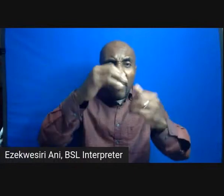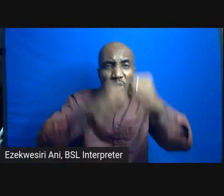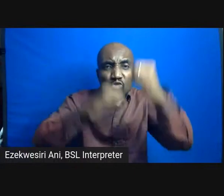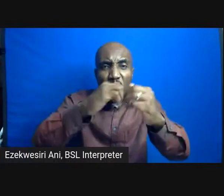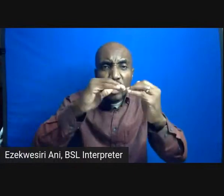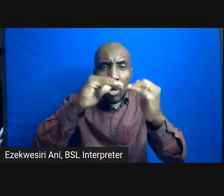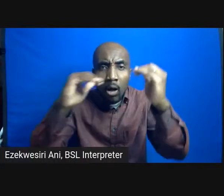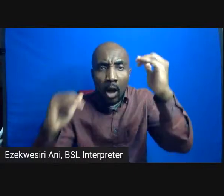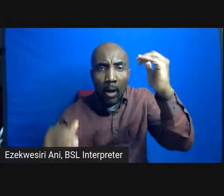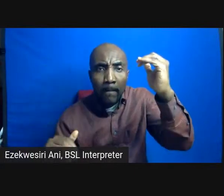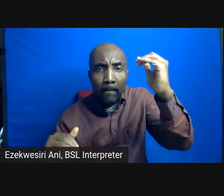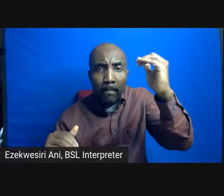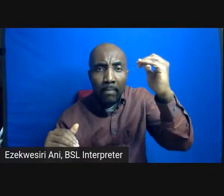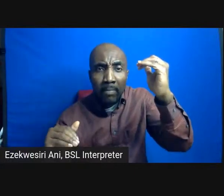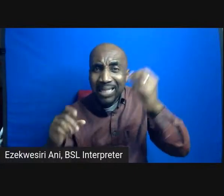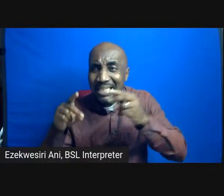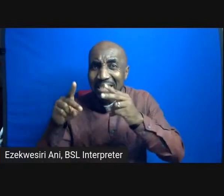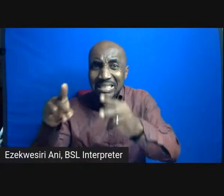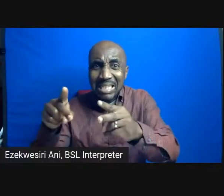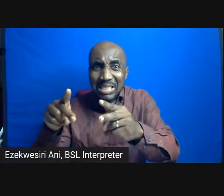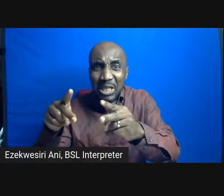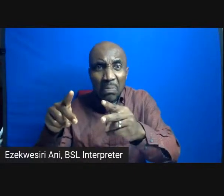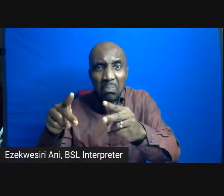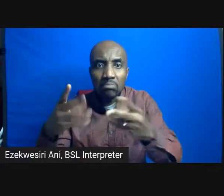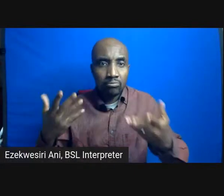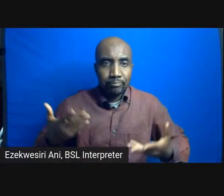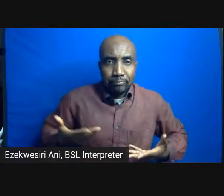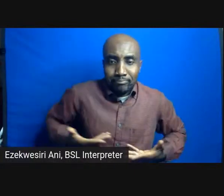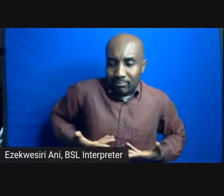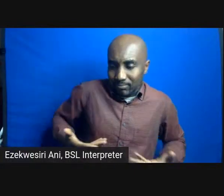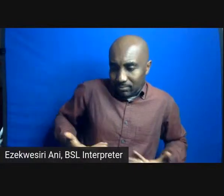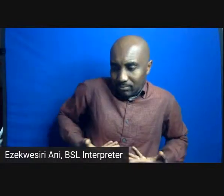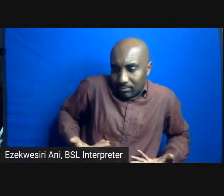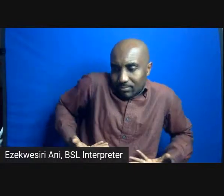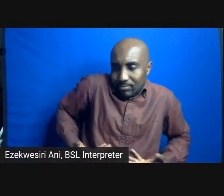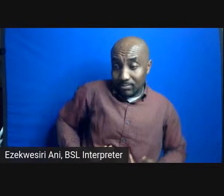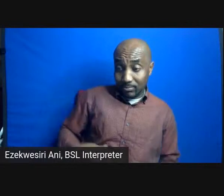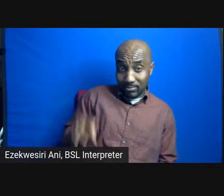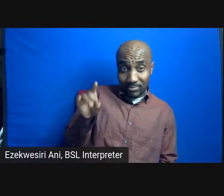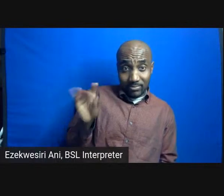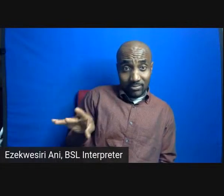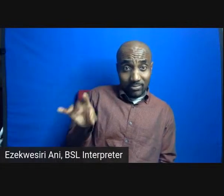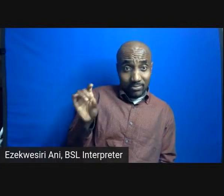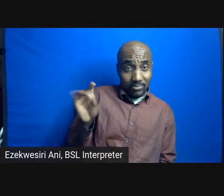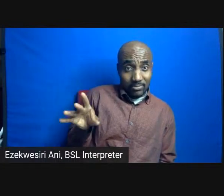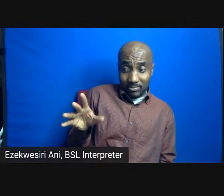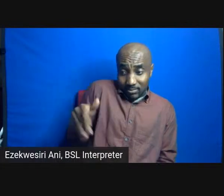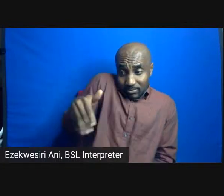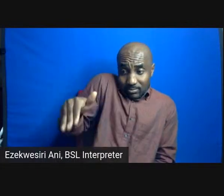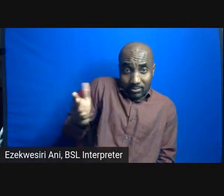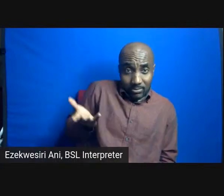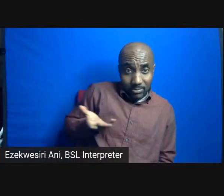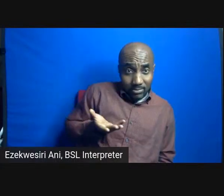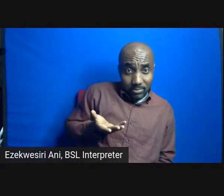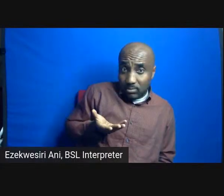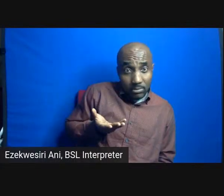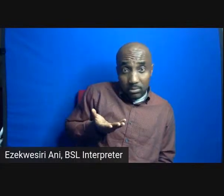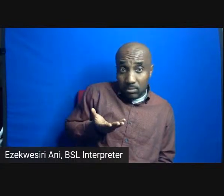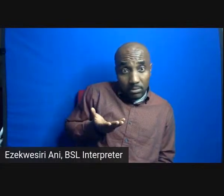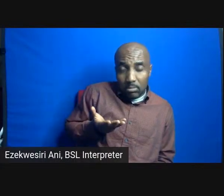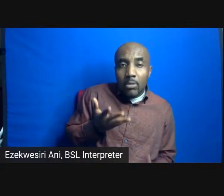the system did not seem to be too concerned. The denial by the report on